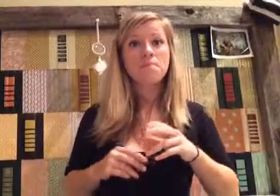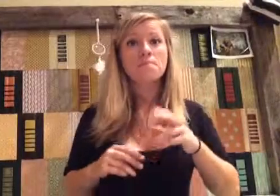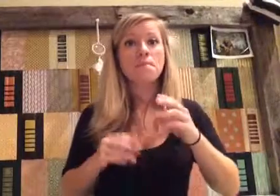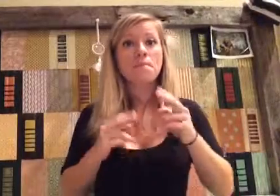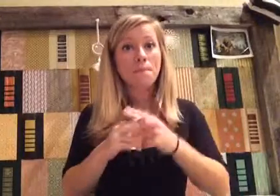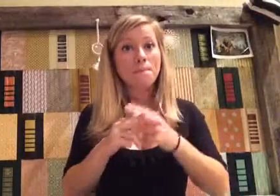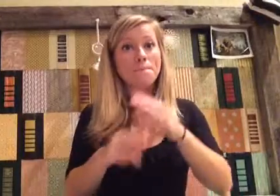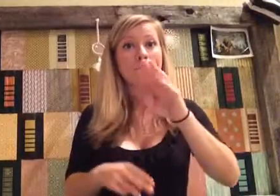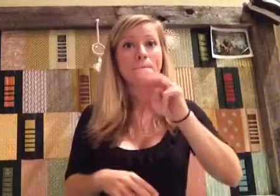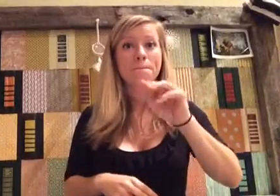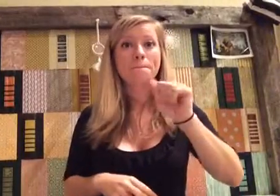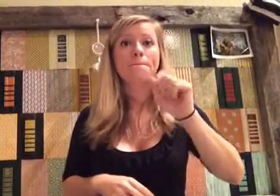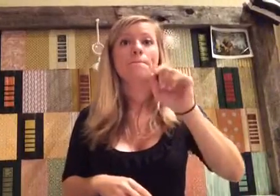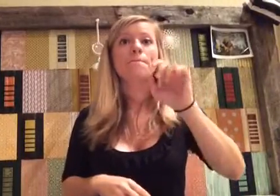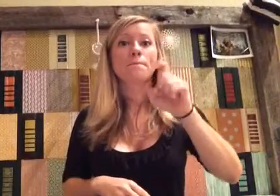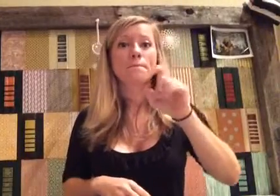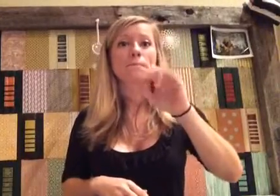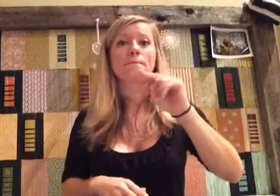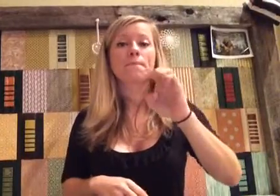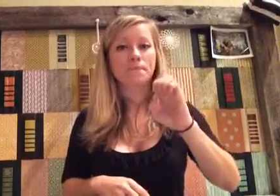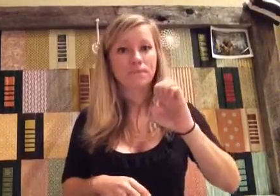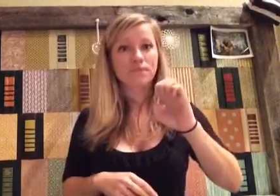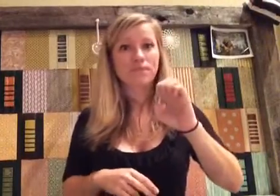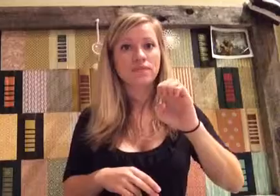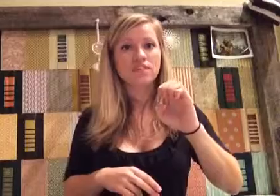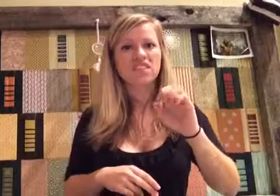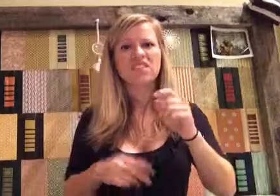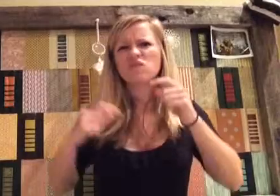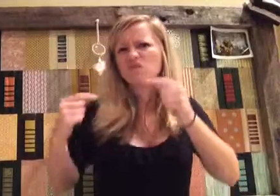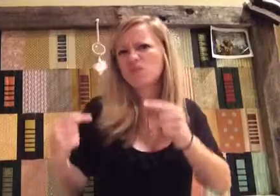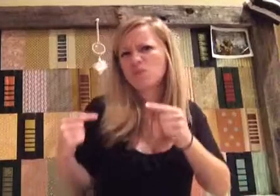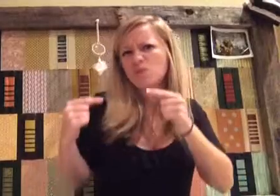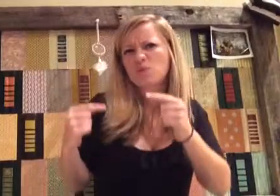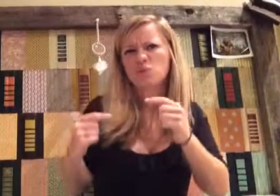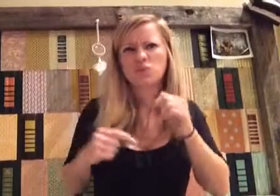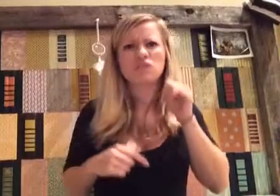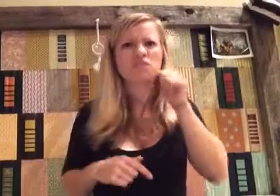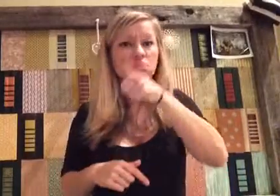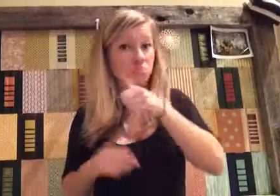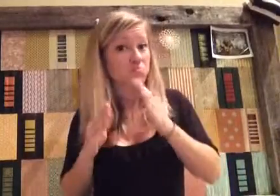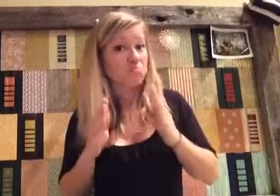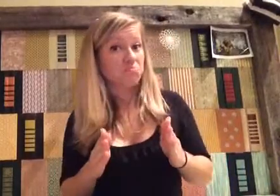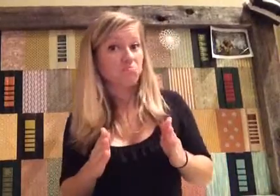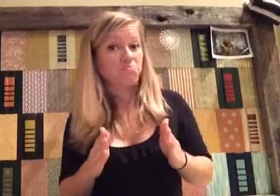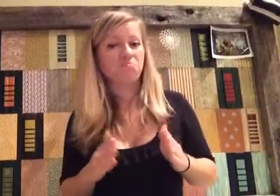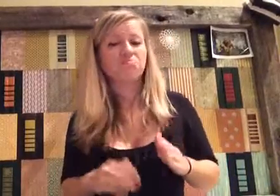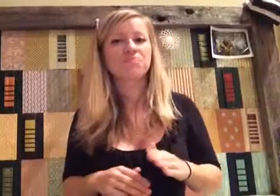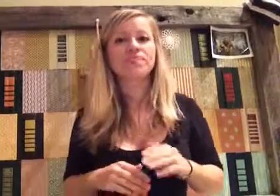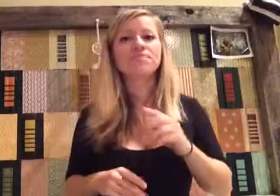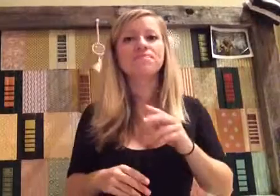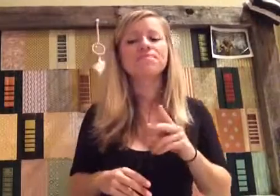What type of conflict is this? A. Person versus person. B. Person versus